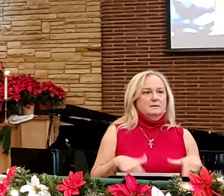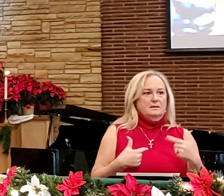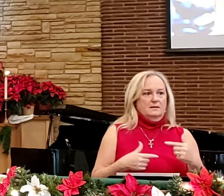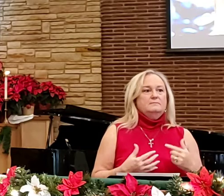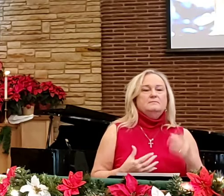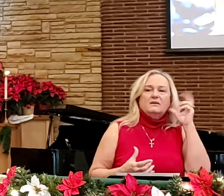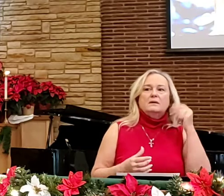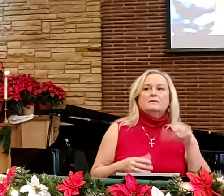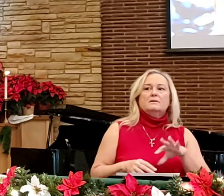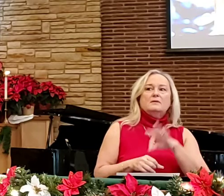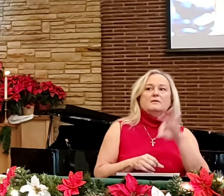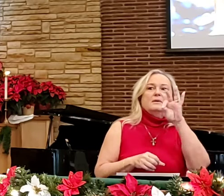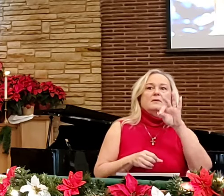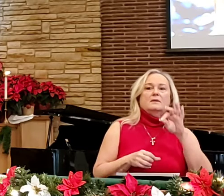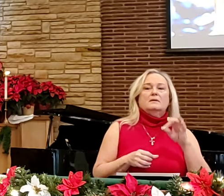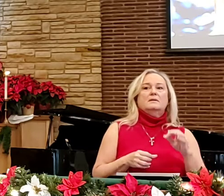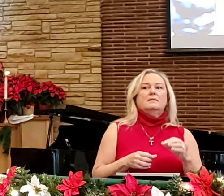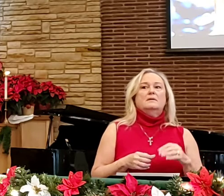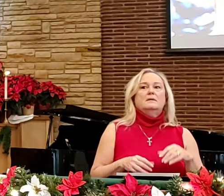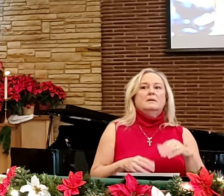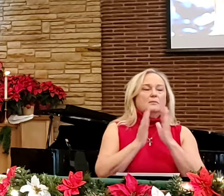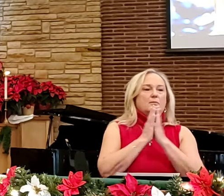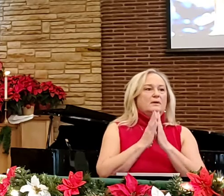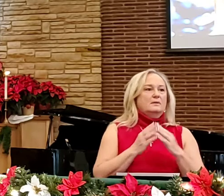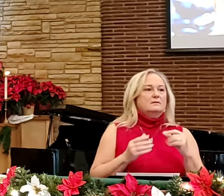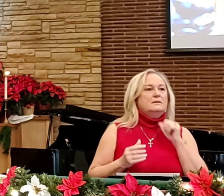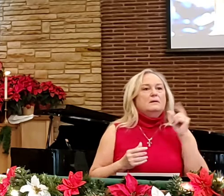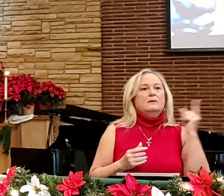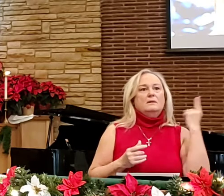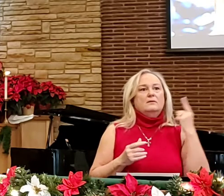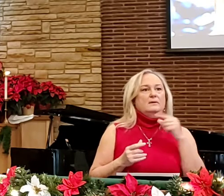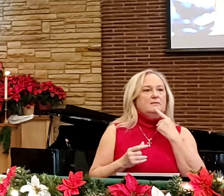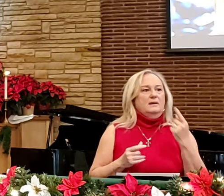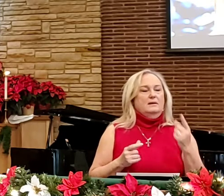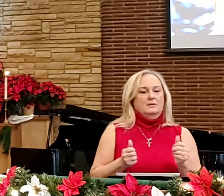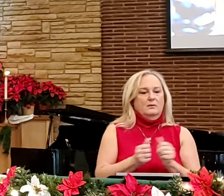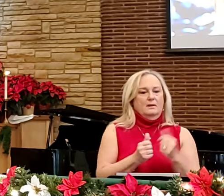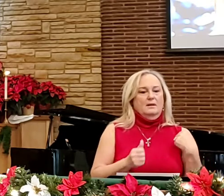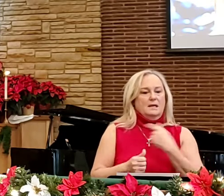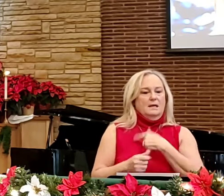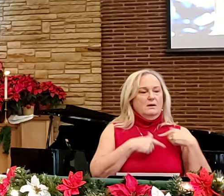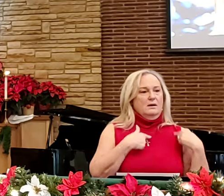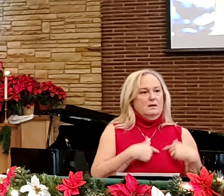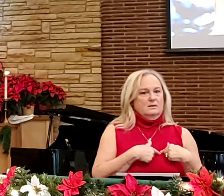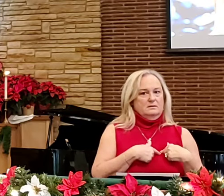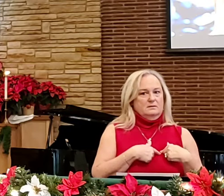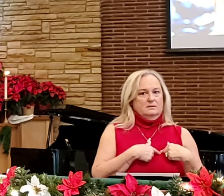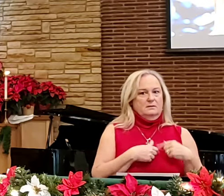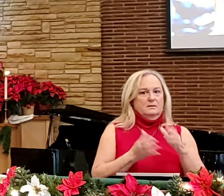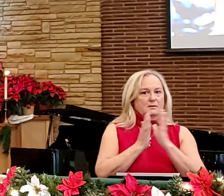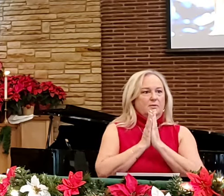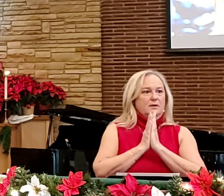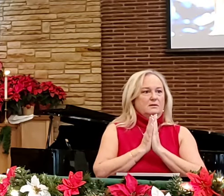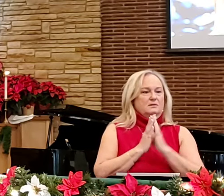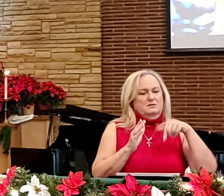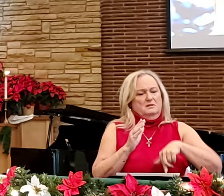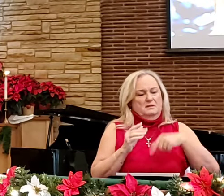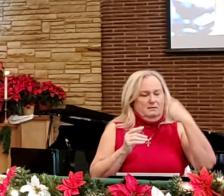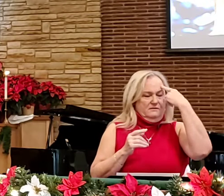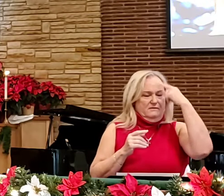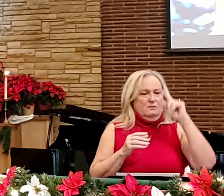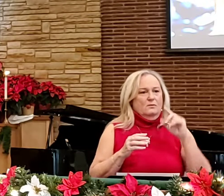And hear us, O Holy Spirit, in the prayers not only that we speak with our hearts, but the prayers too deep for